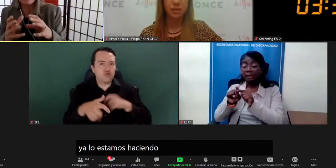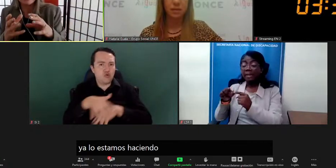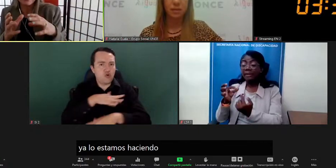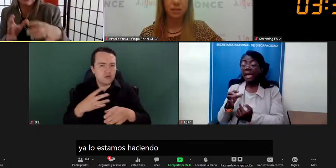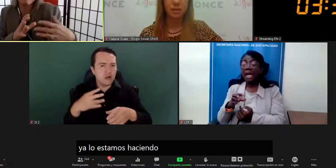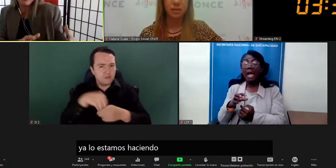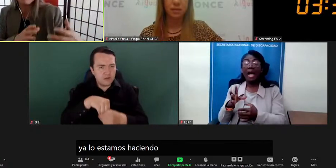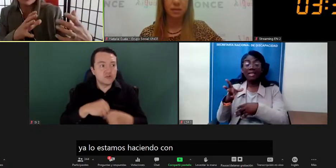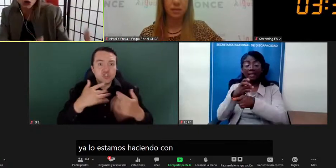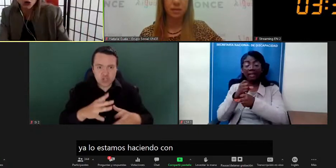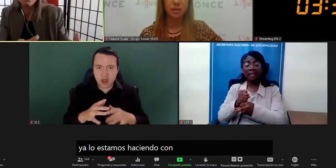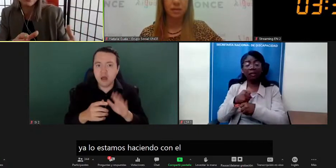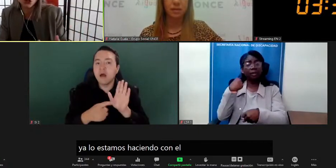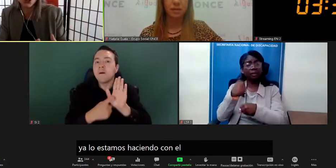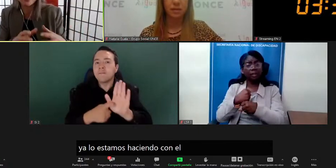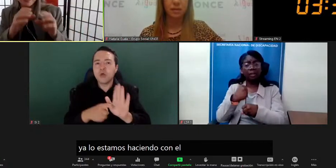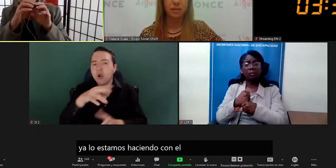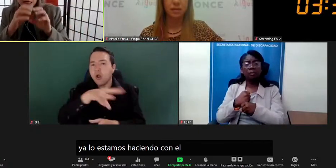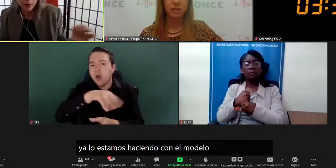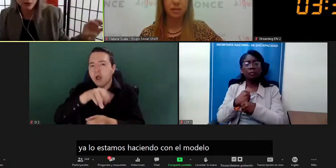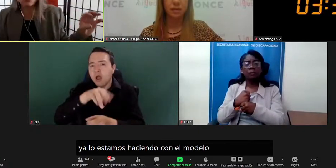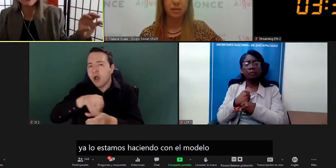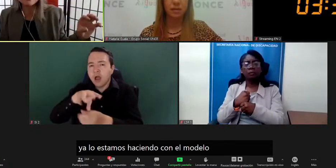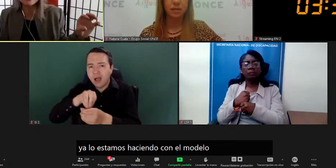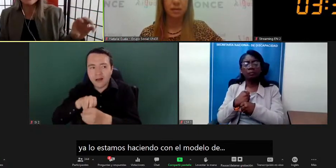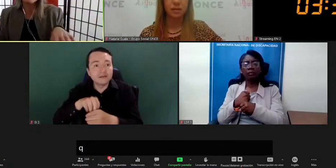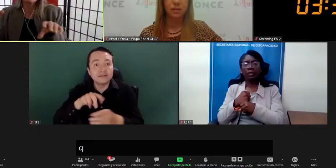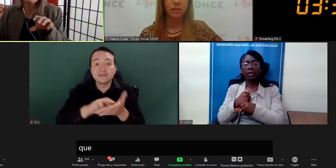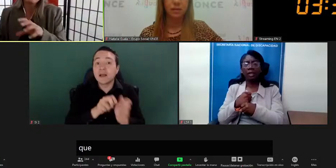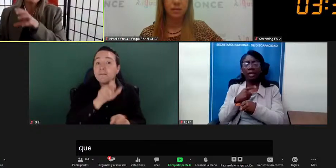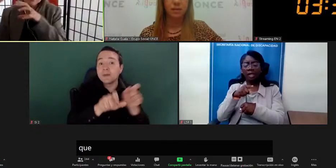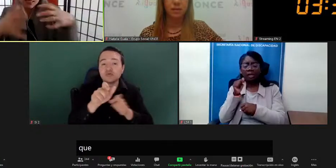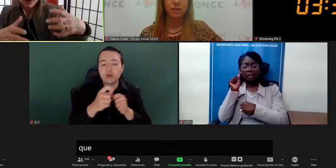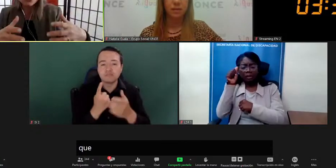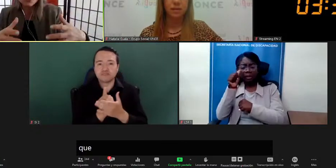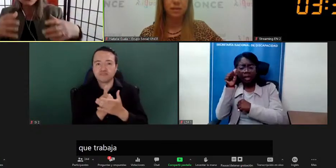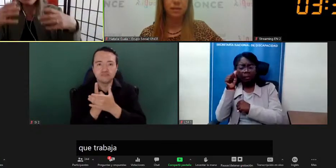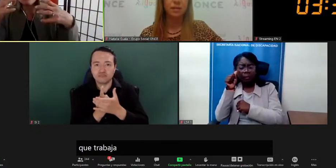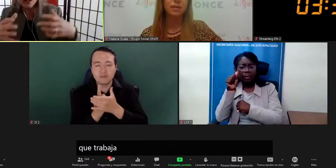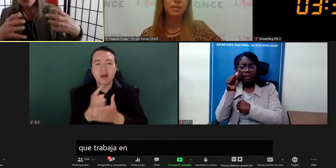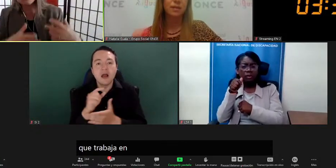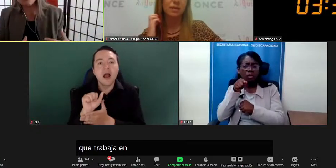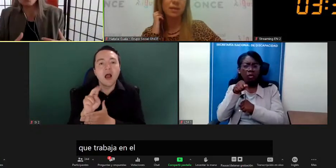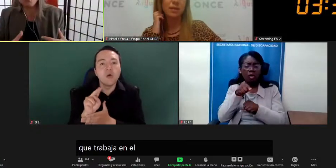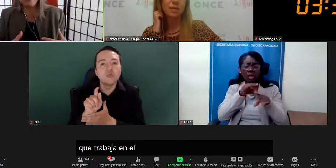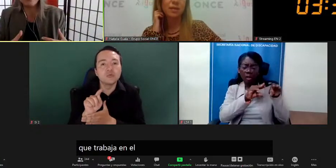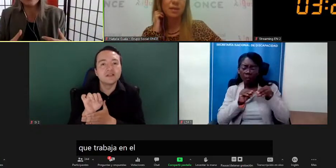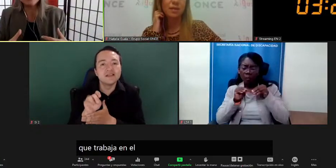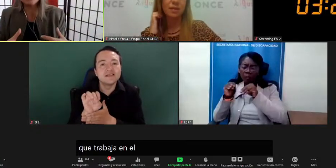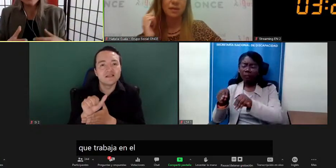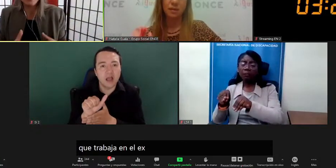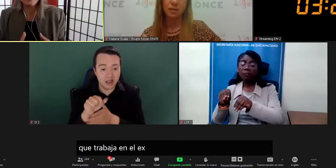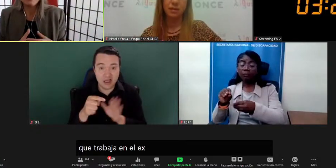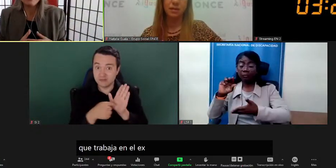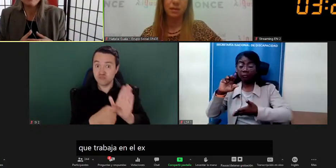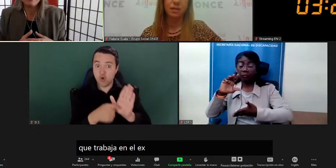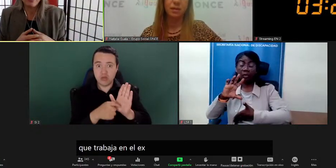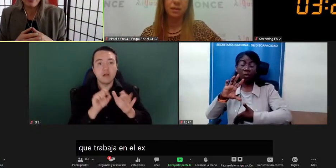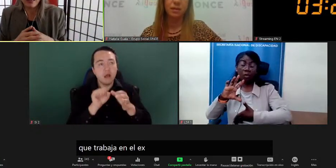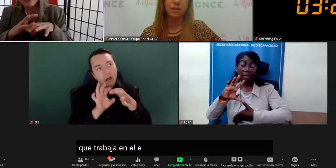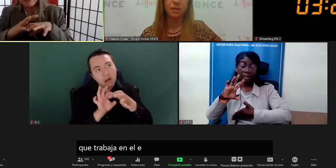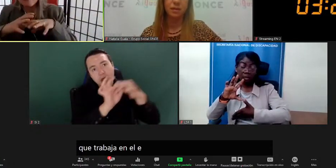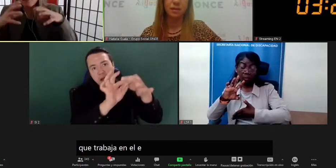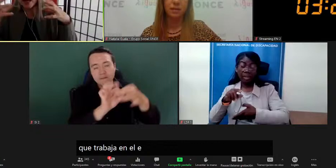on this with the special development model working e with people with an autistic